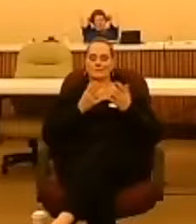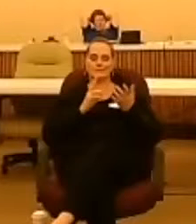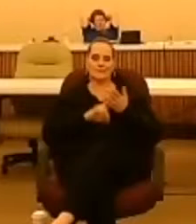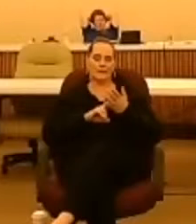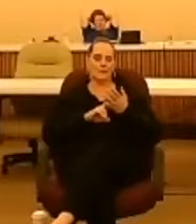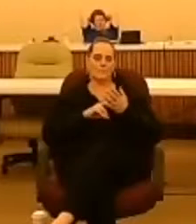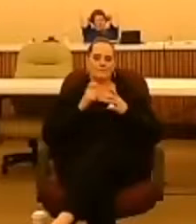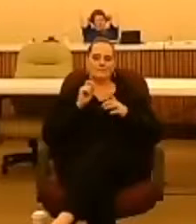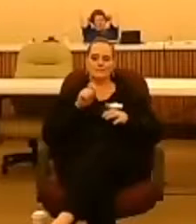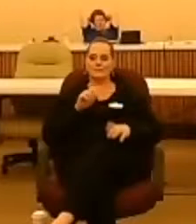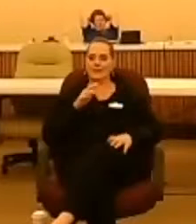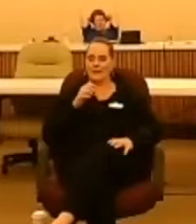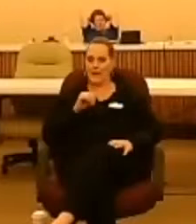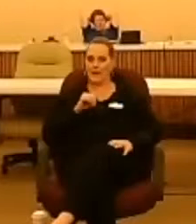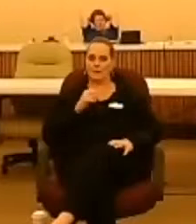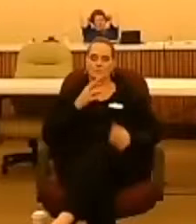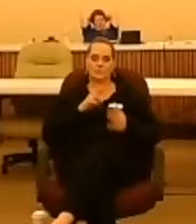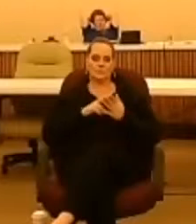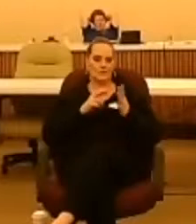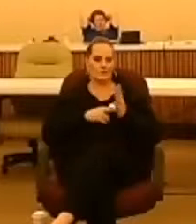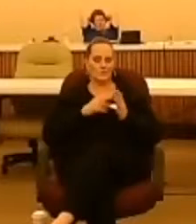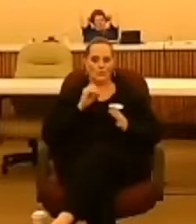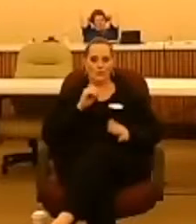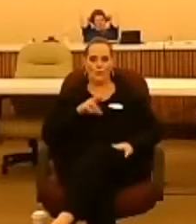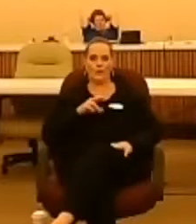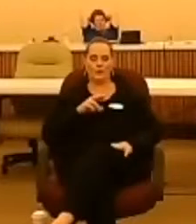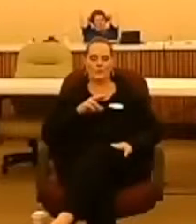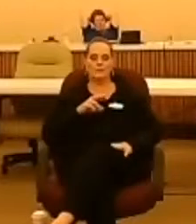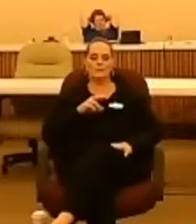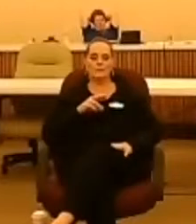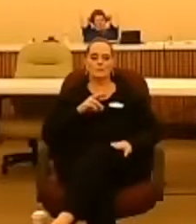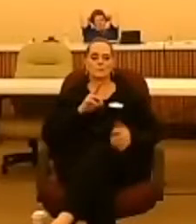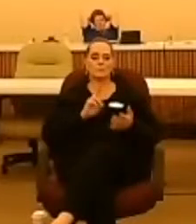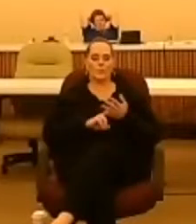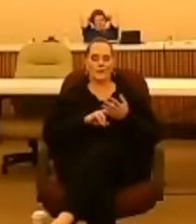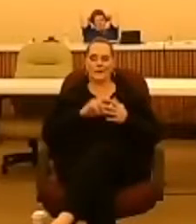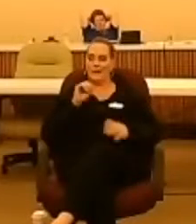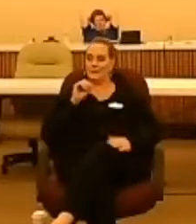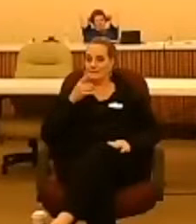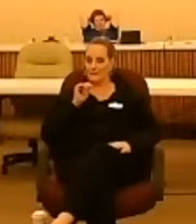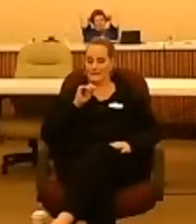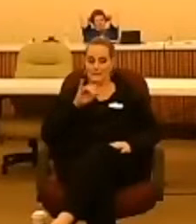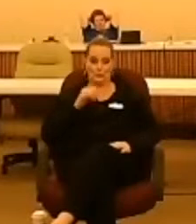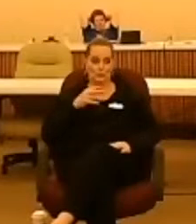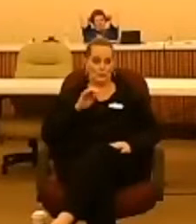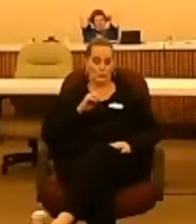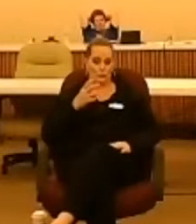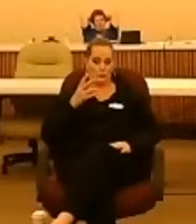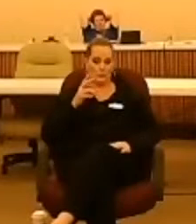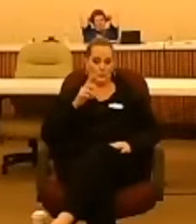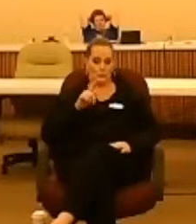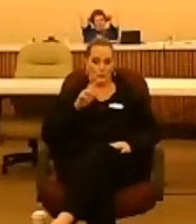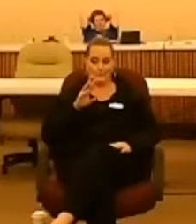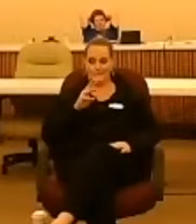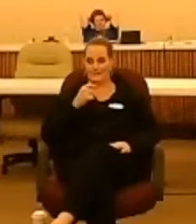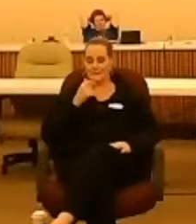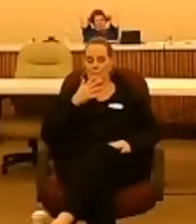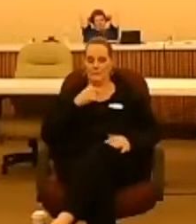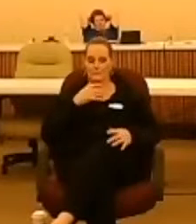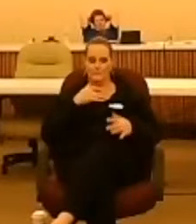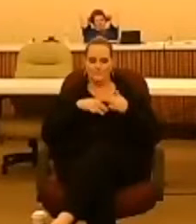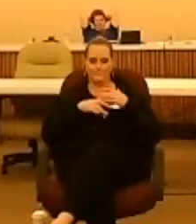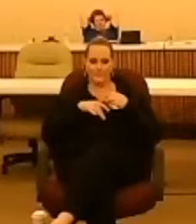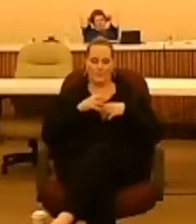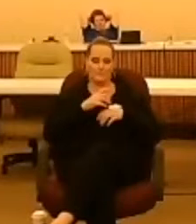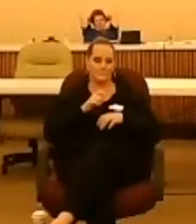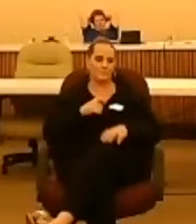runsignup.com to register or donate. On Sunday, June 26th, the Red Cross will be holding a blood drive in memory of